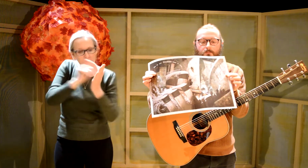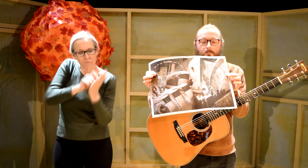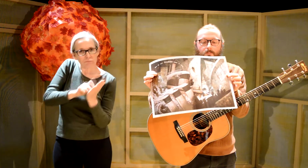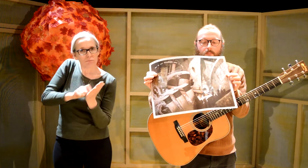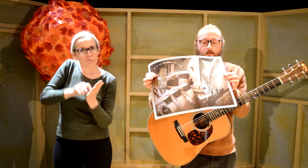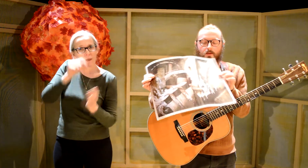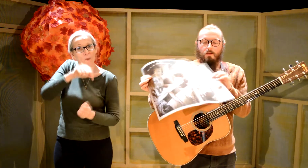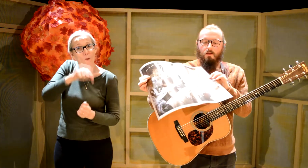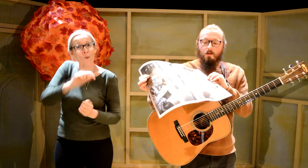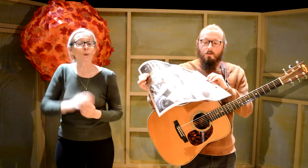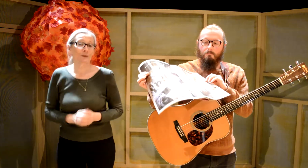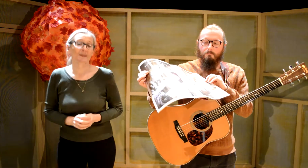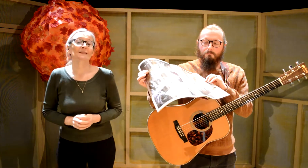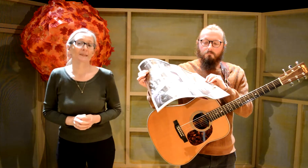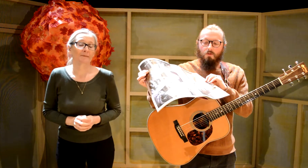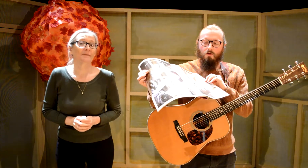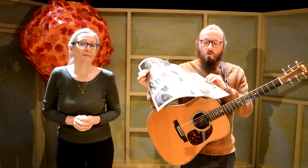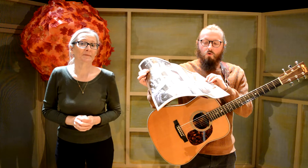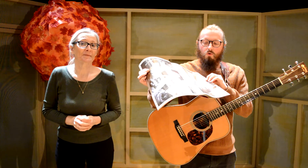page.